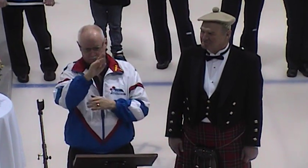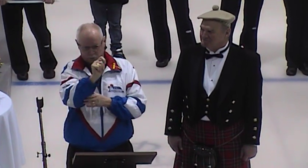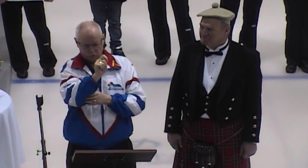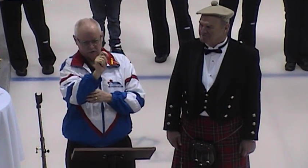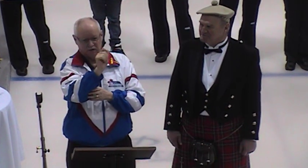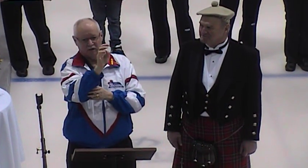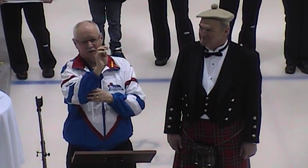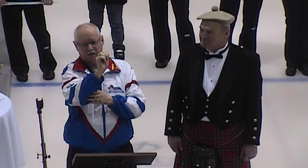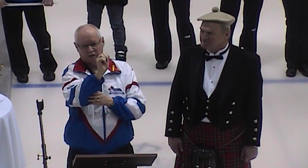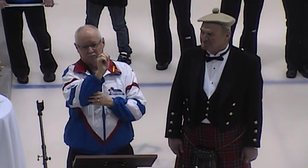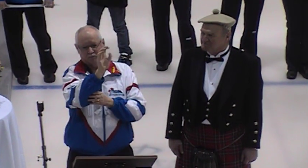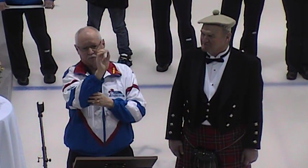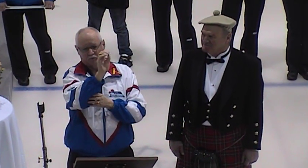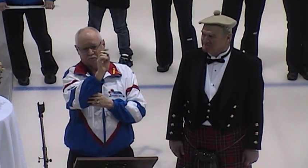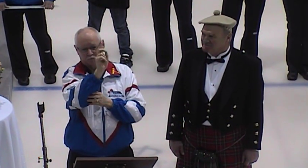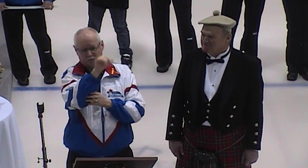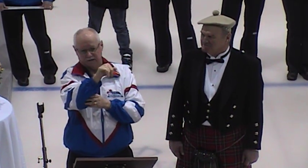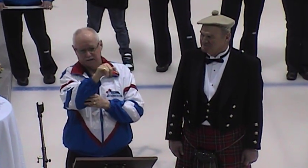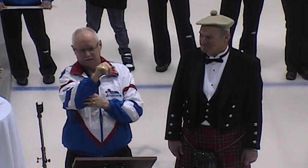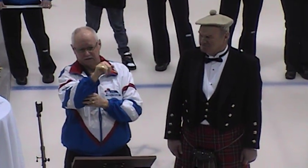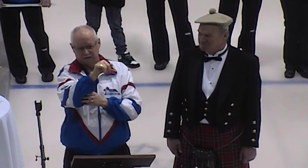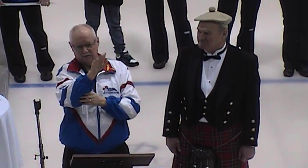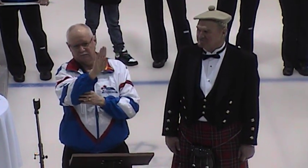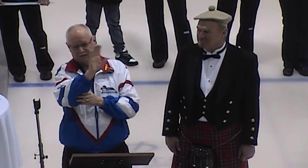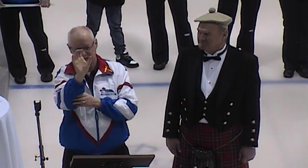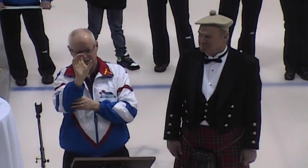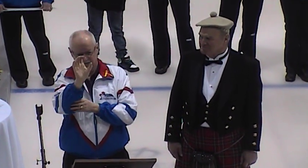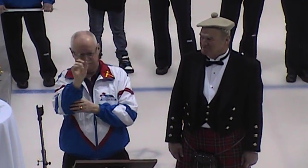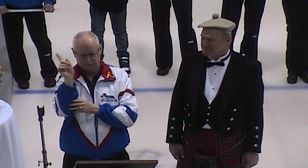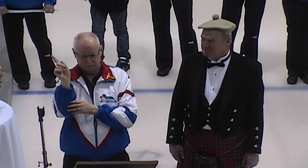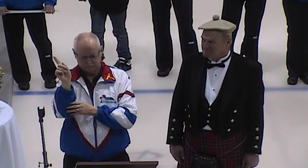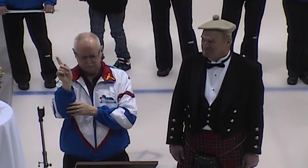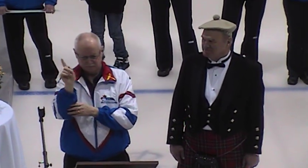And that was held in Port Moody, British Columbia.